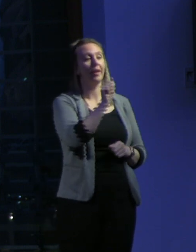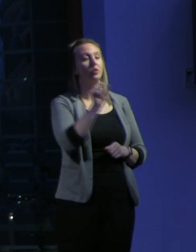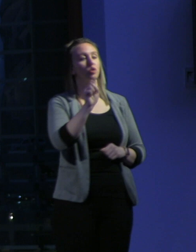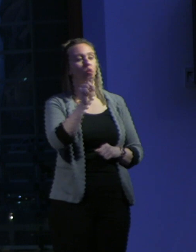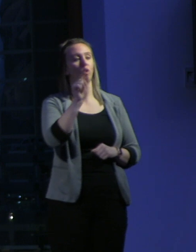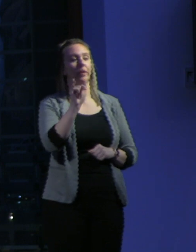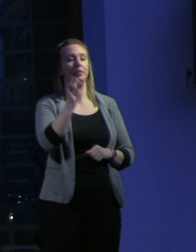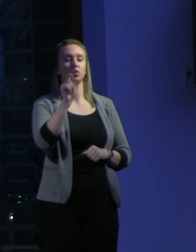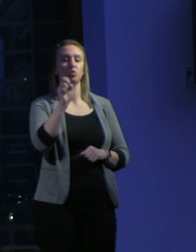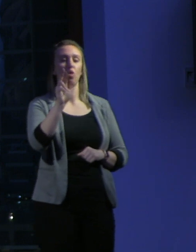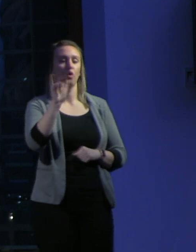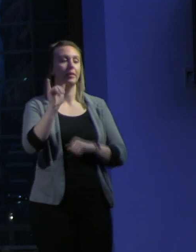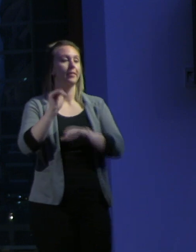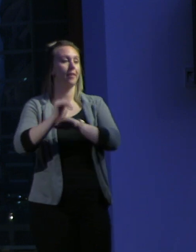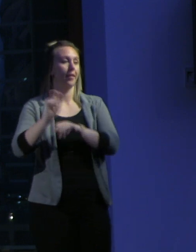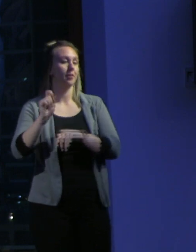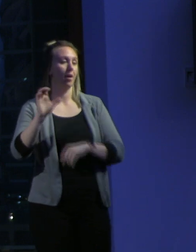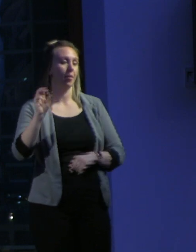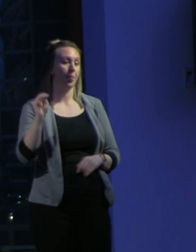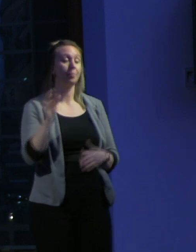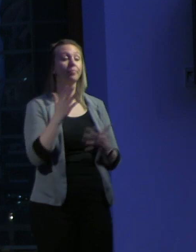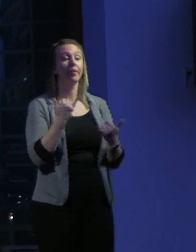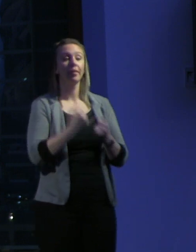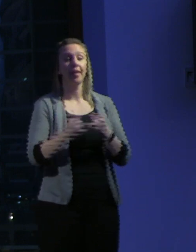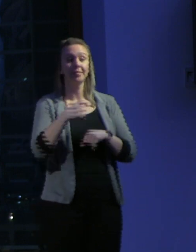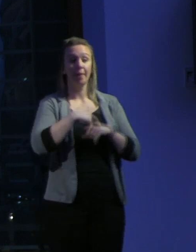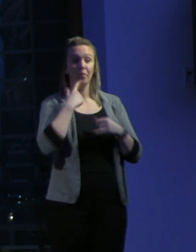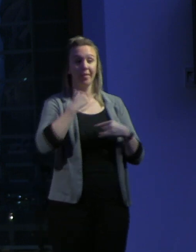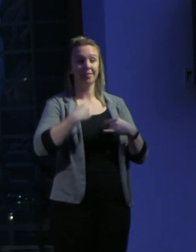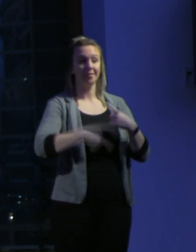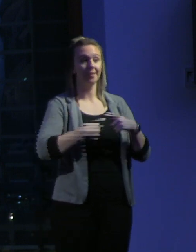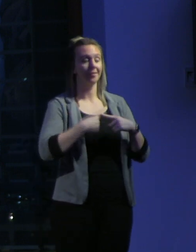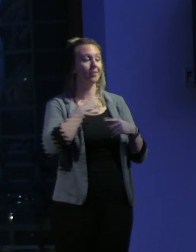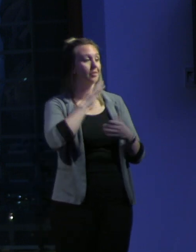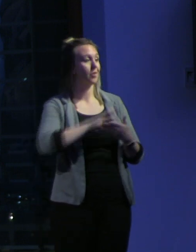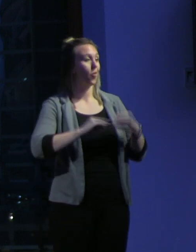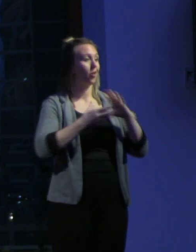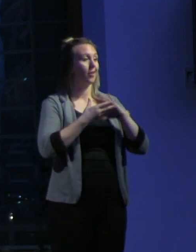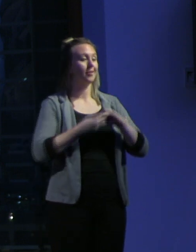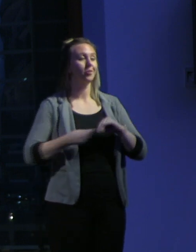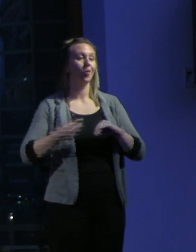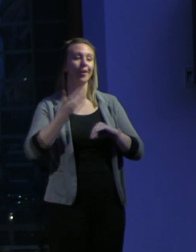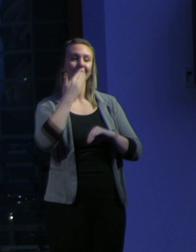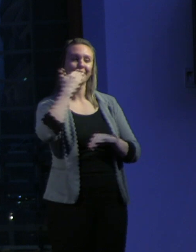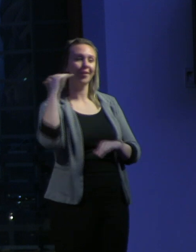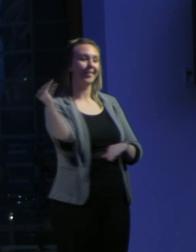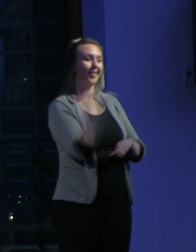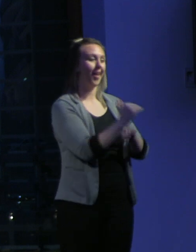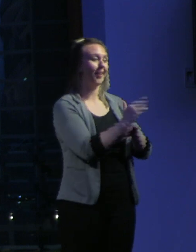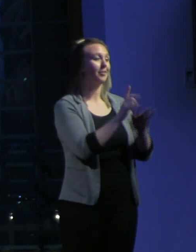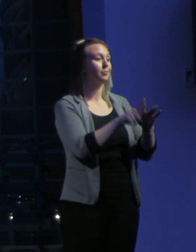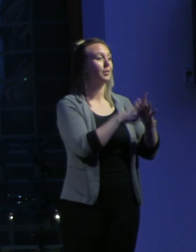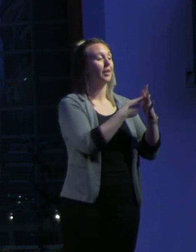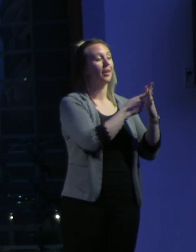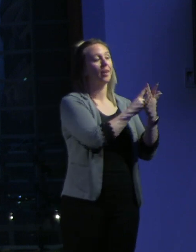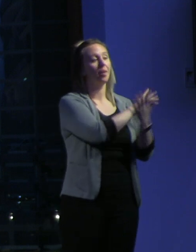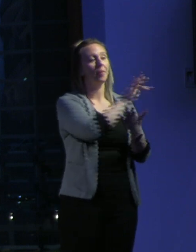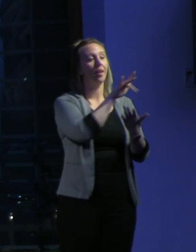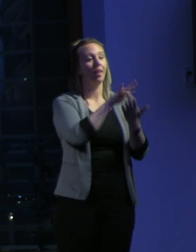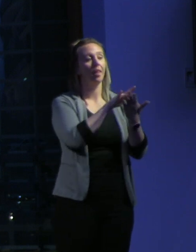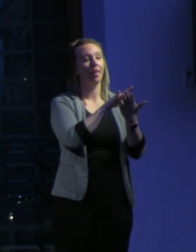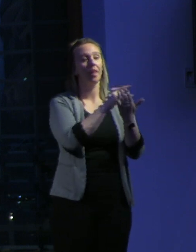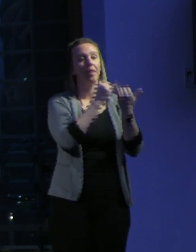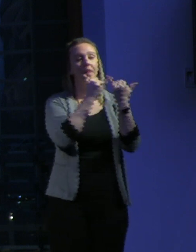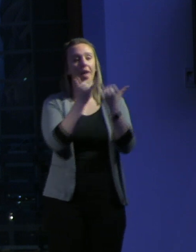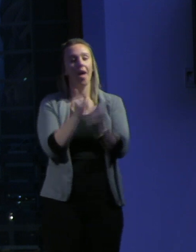season, Story Night, story, good night. Beginning, middle, now